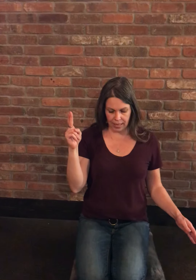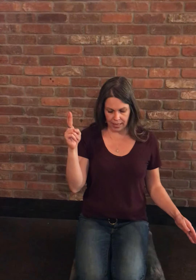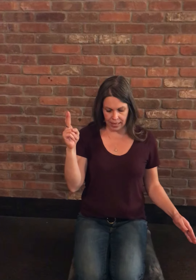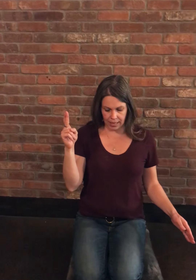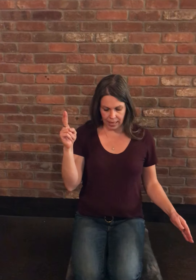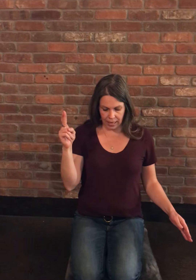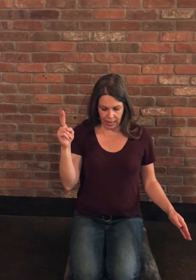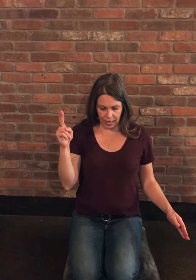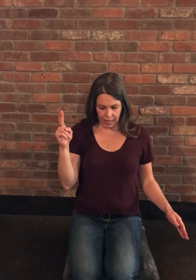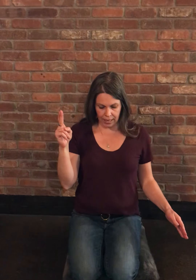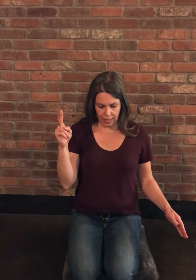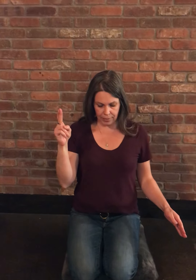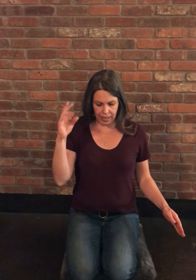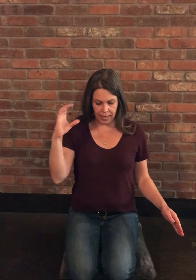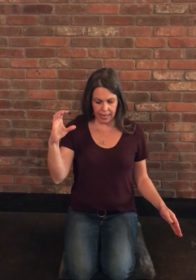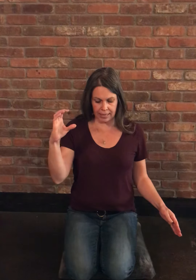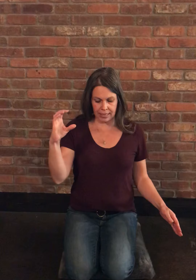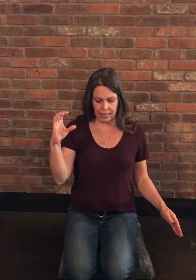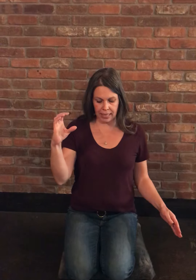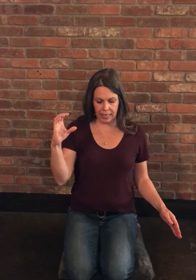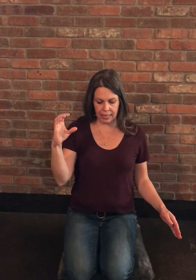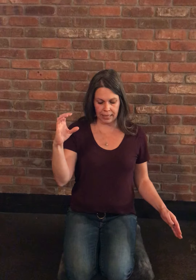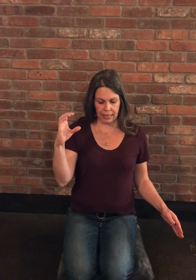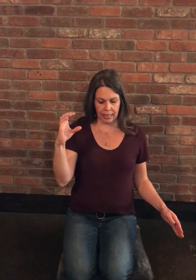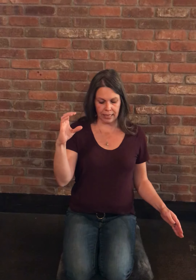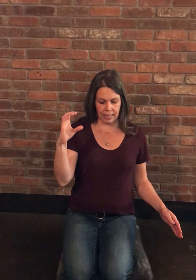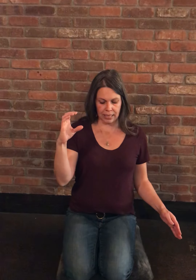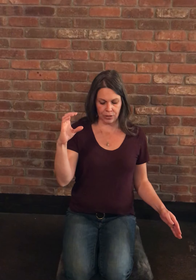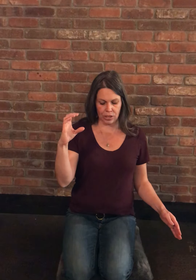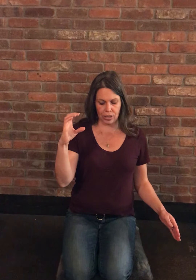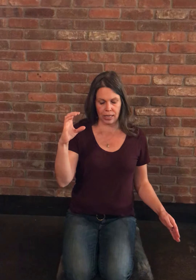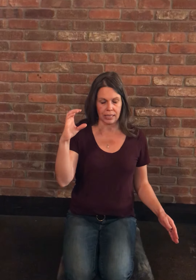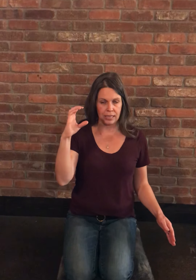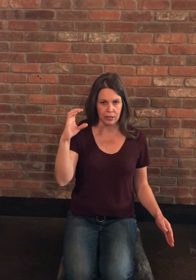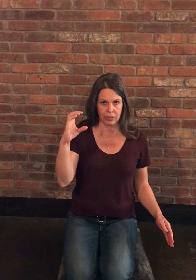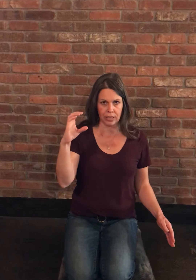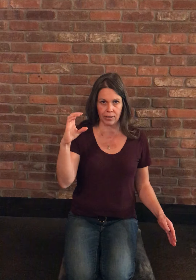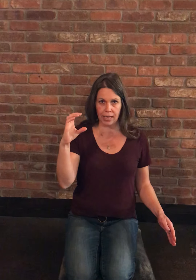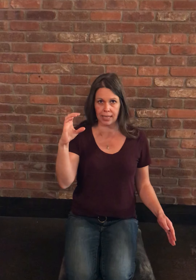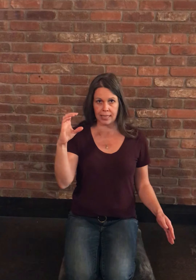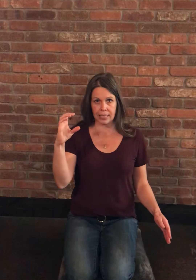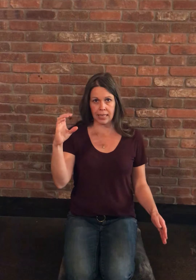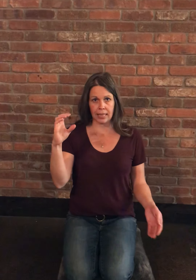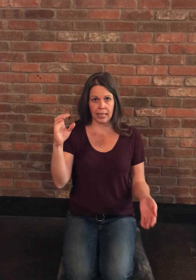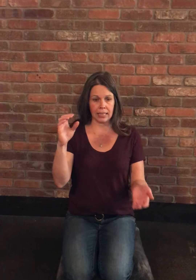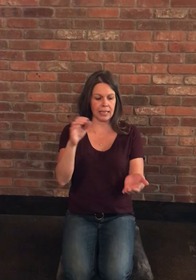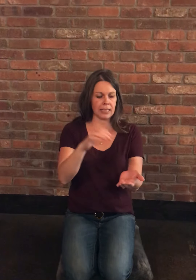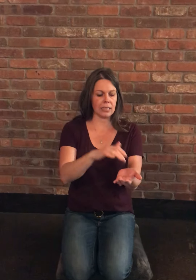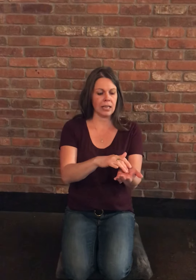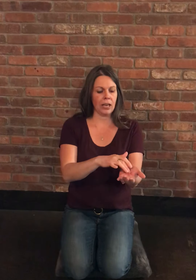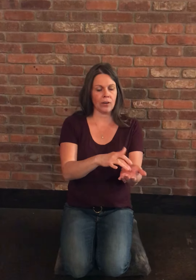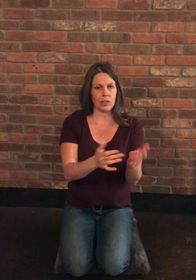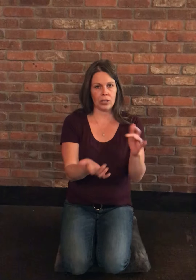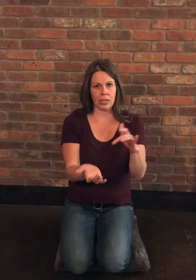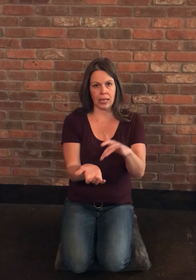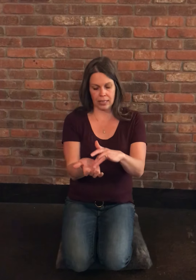Okay? And Constantine legalizes Christianity. So C for Constantine, legalizes